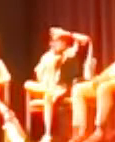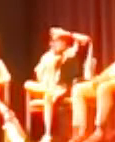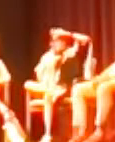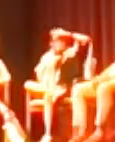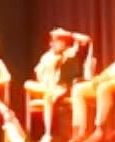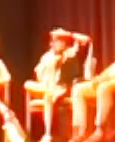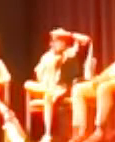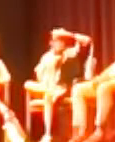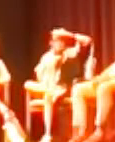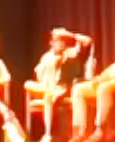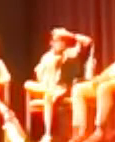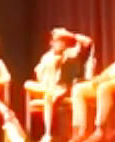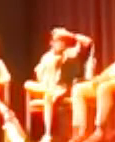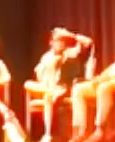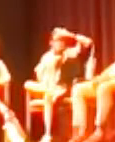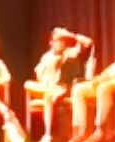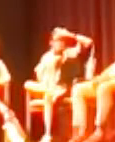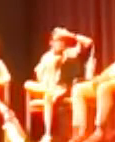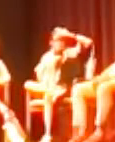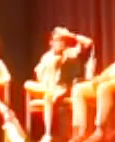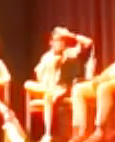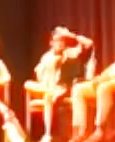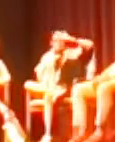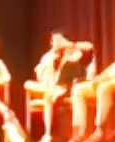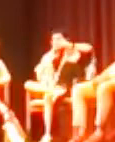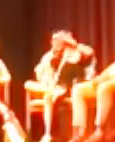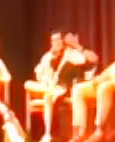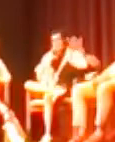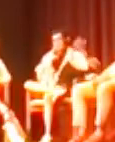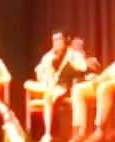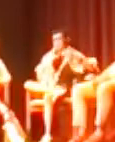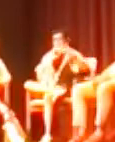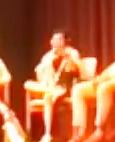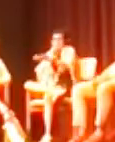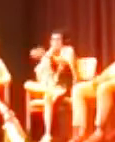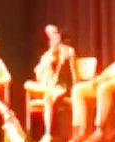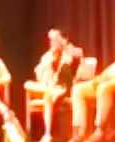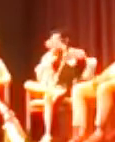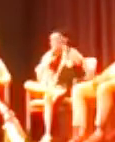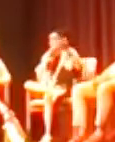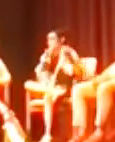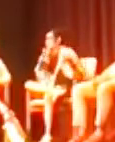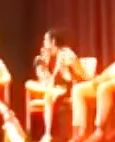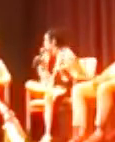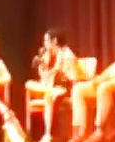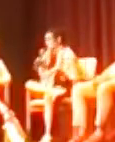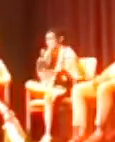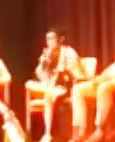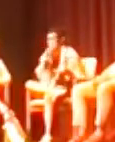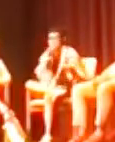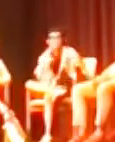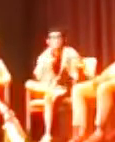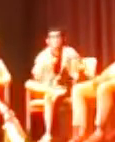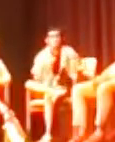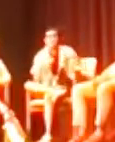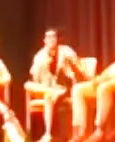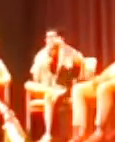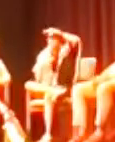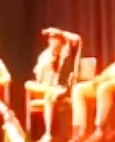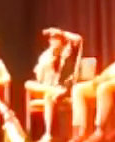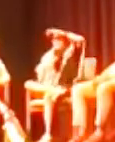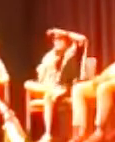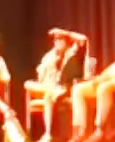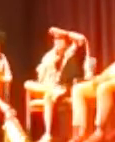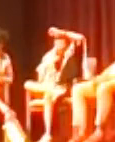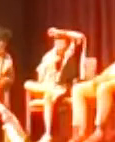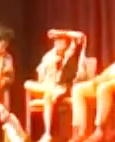What is the function of the short form with this gathering? Or even like if people still produce things.